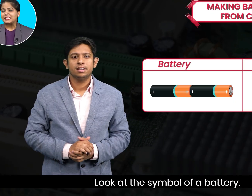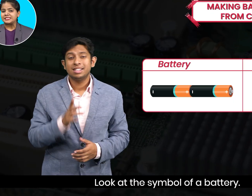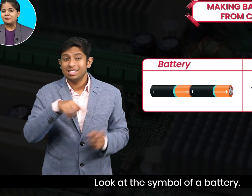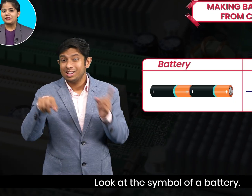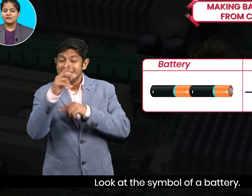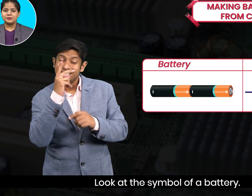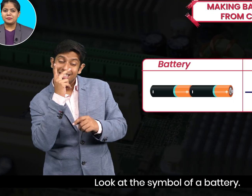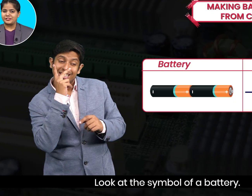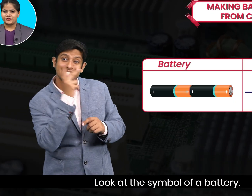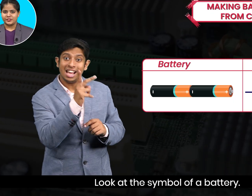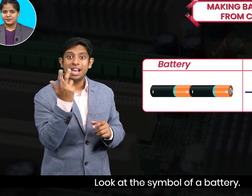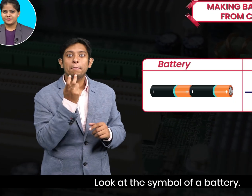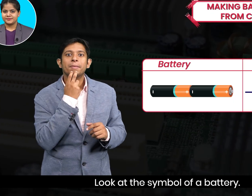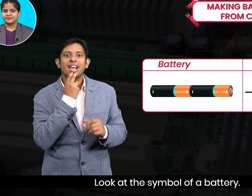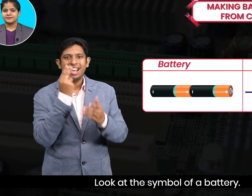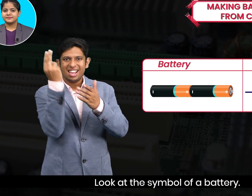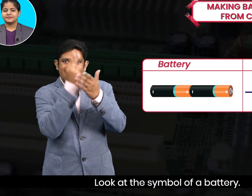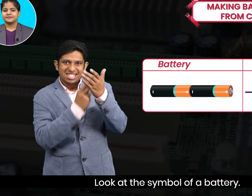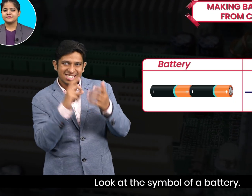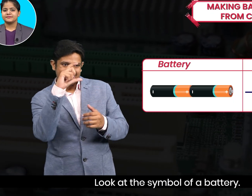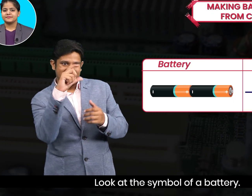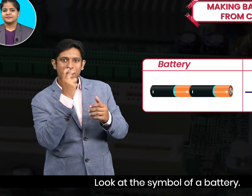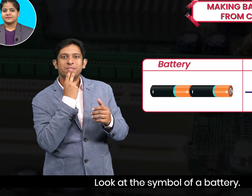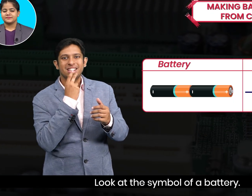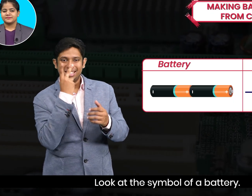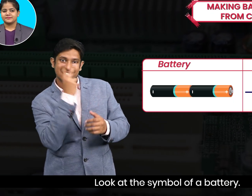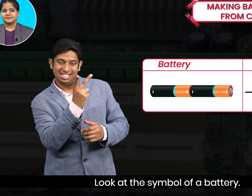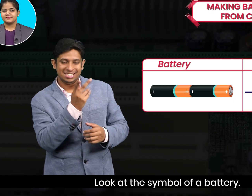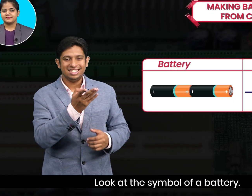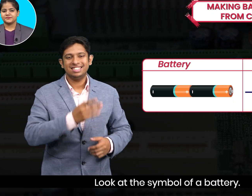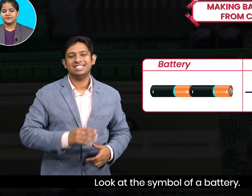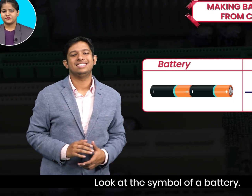Look at the symbol of a battery.